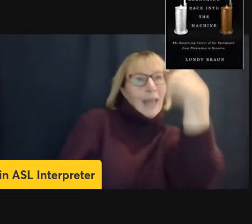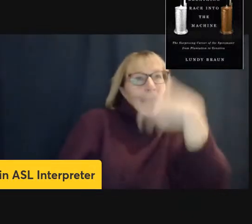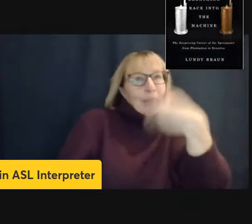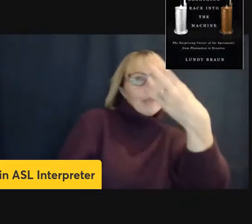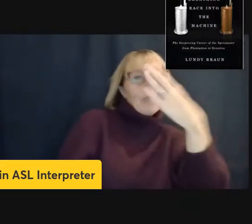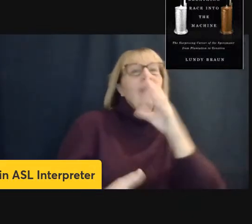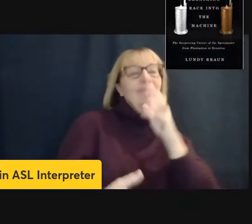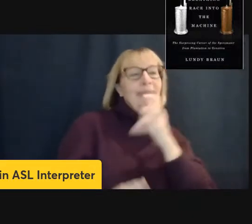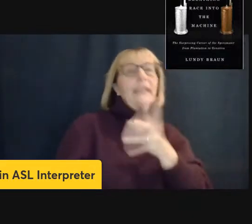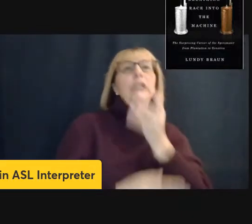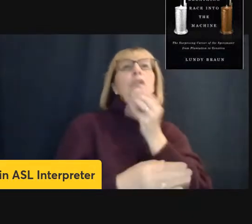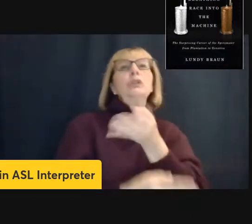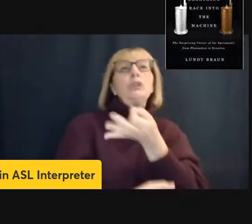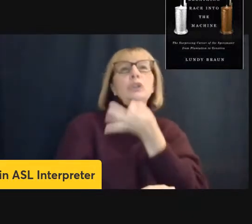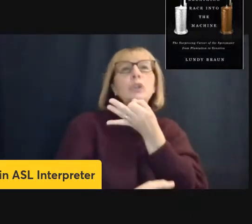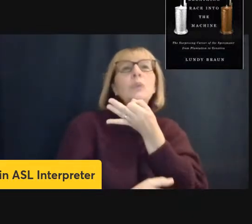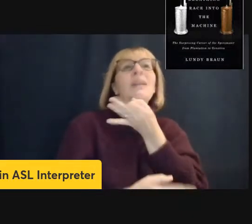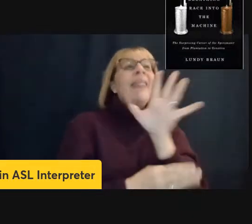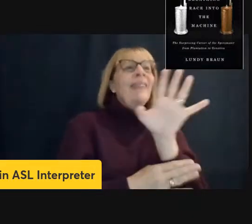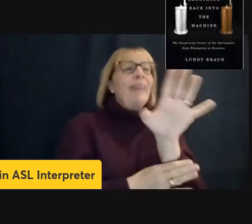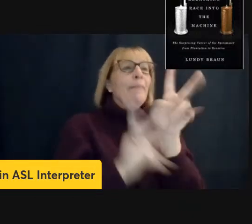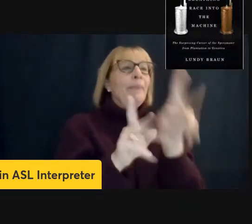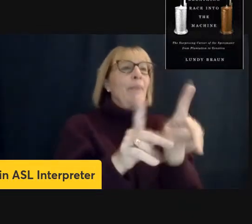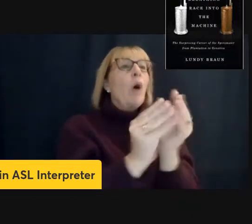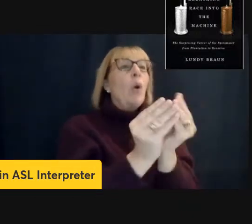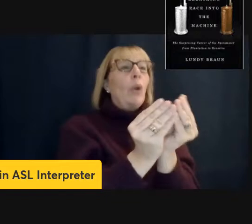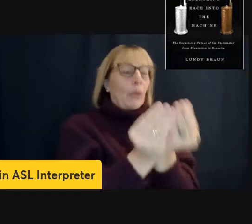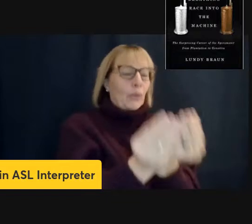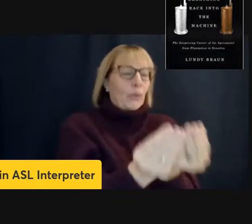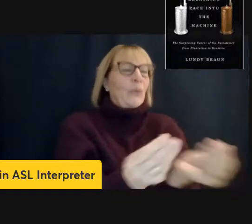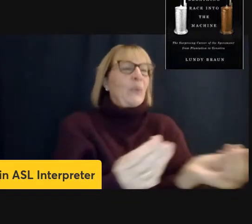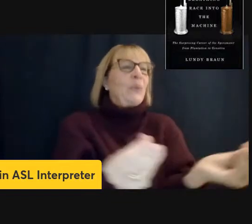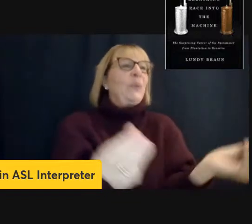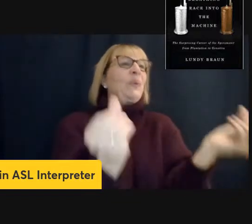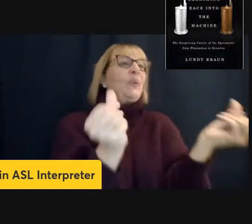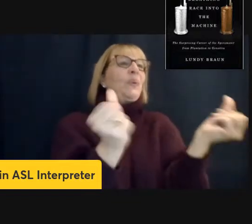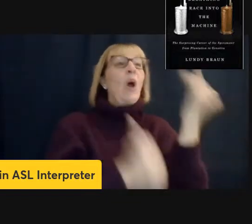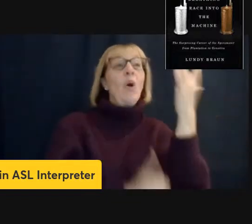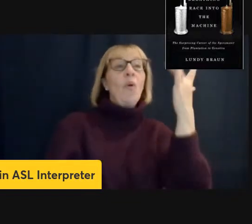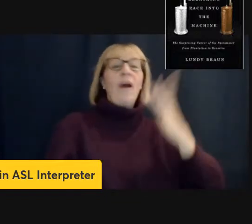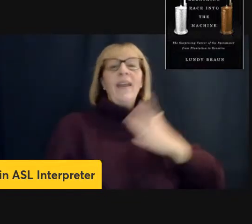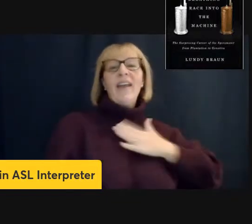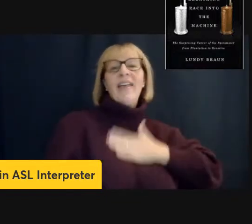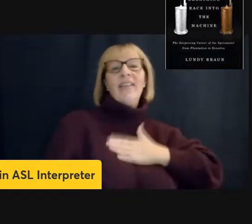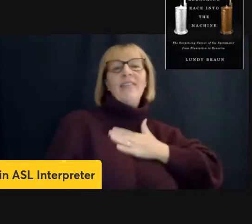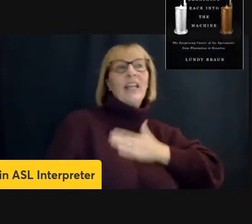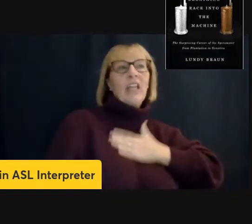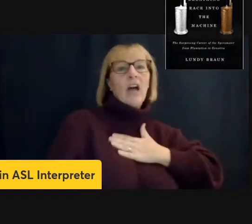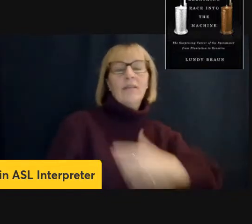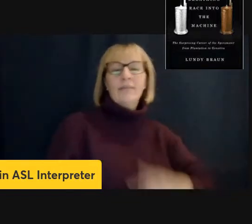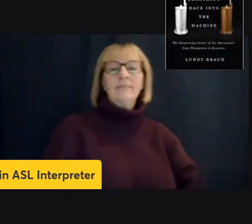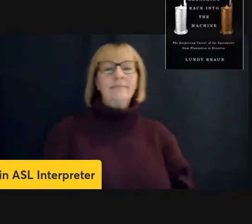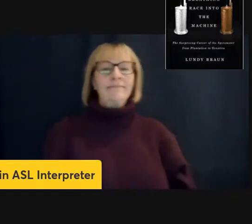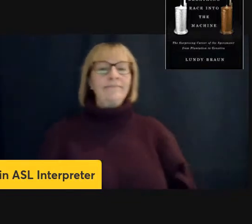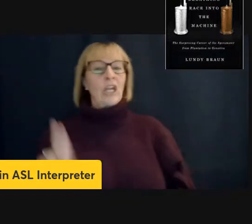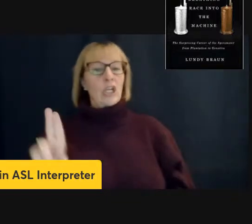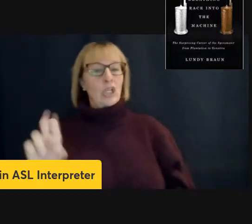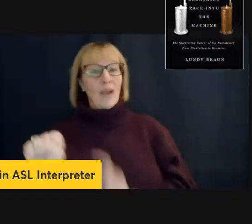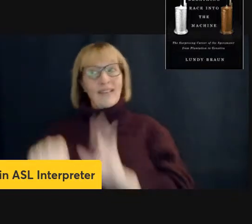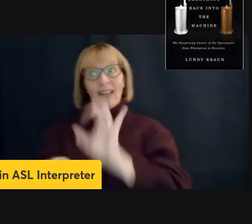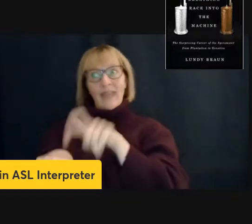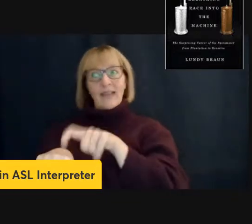lung capacity to prove that. That was a common theme among white intellectuals in the US at that